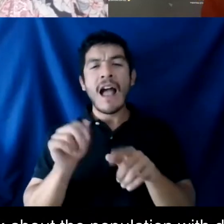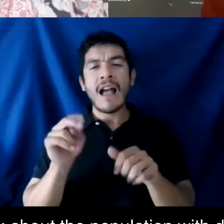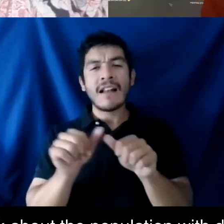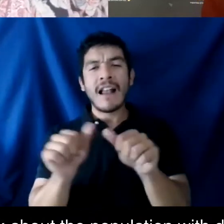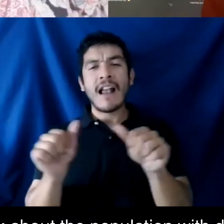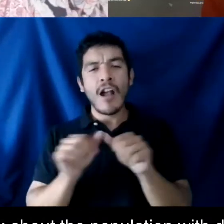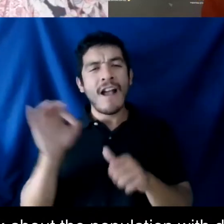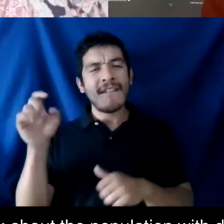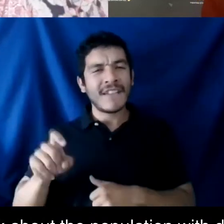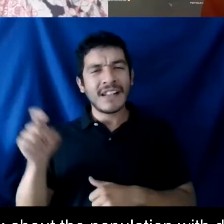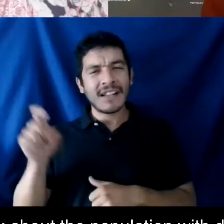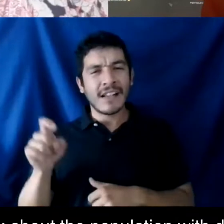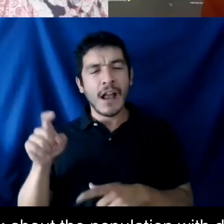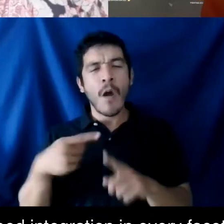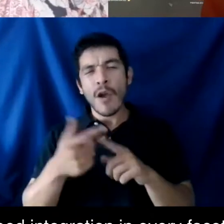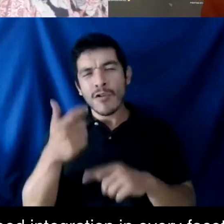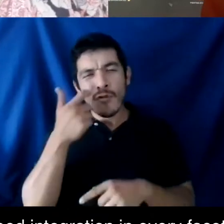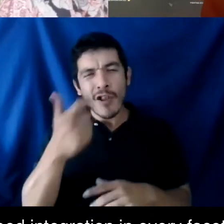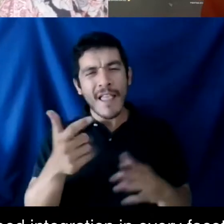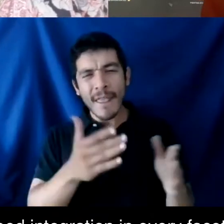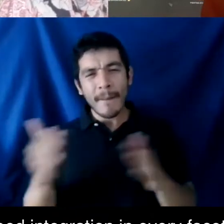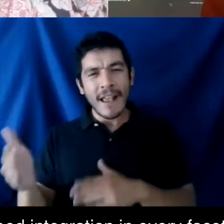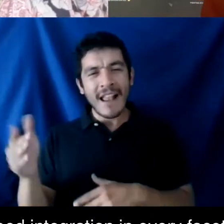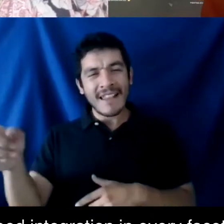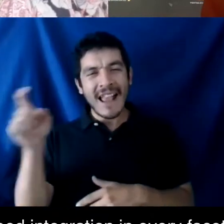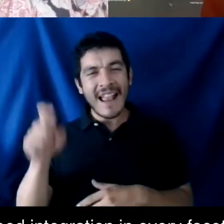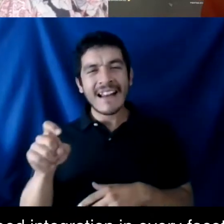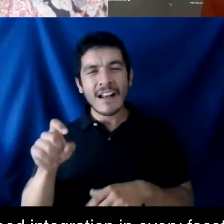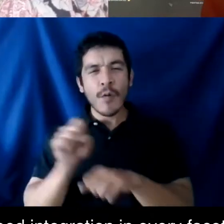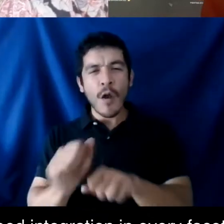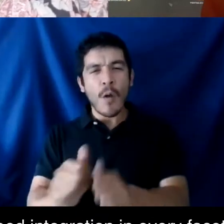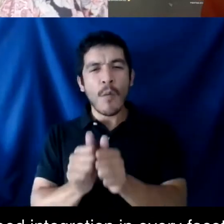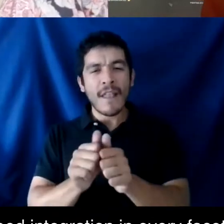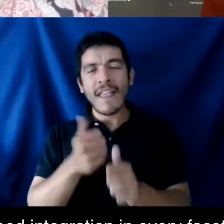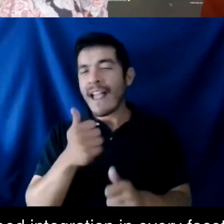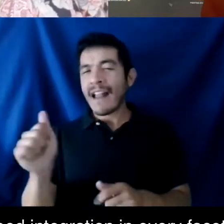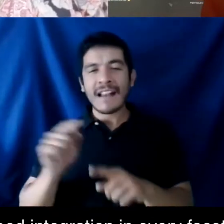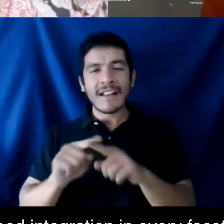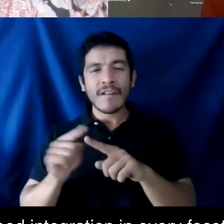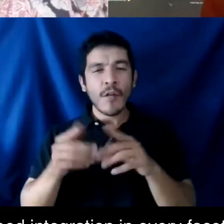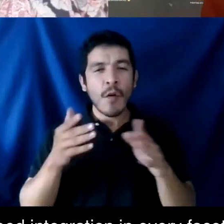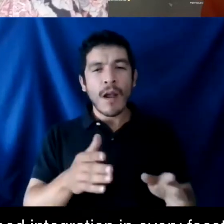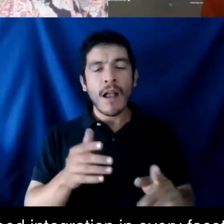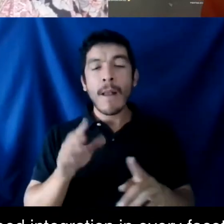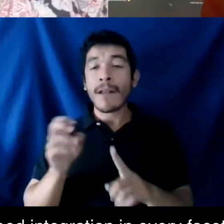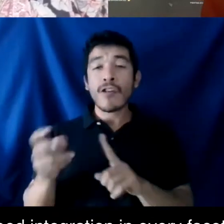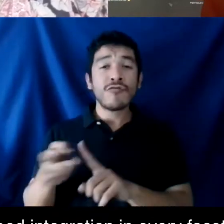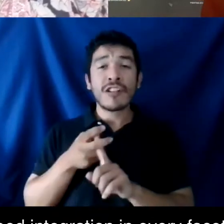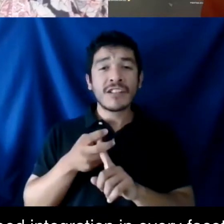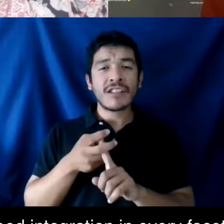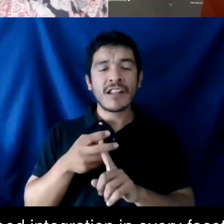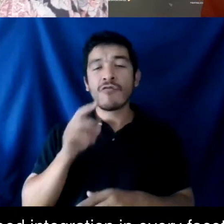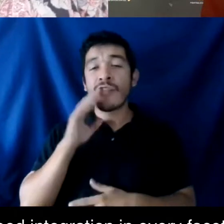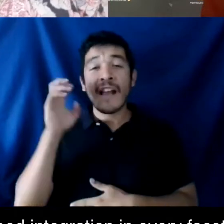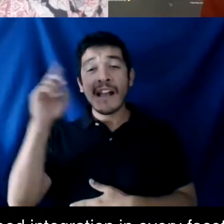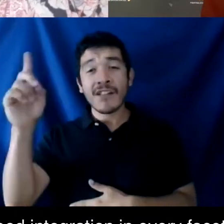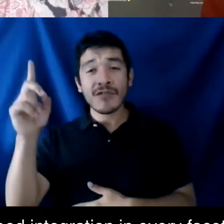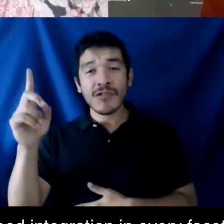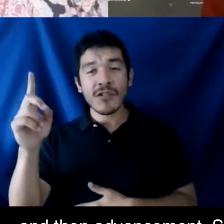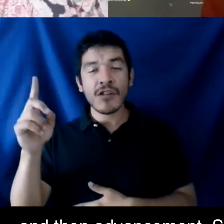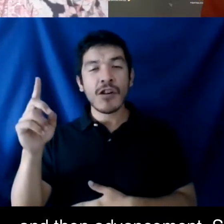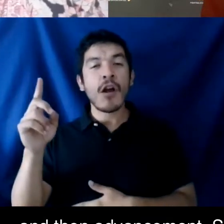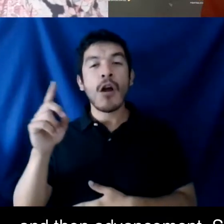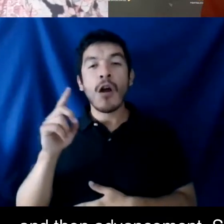need, but when you look at the plans, they need integration in every facet, be it retention, being education, being